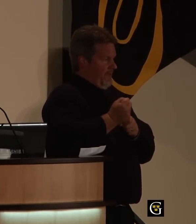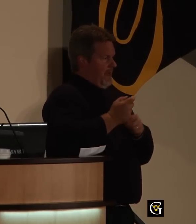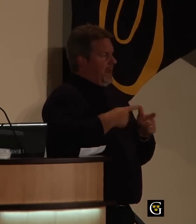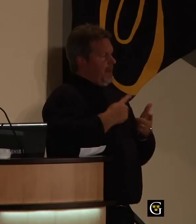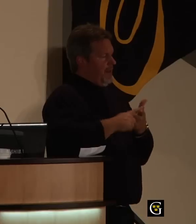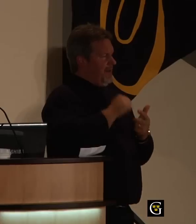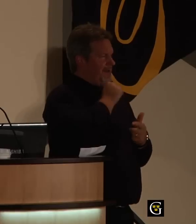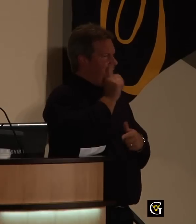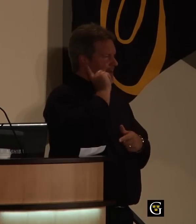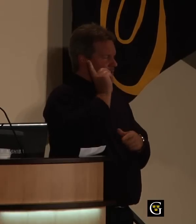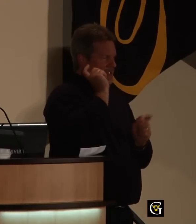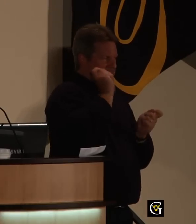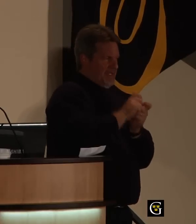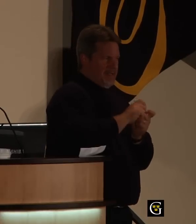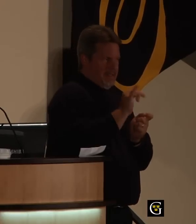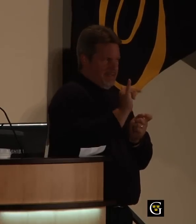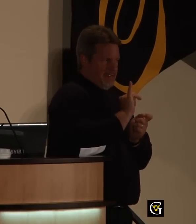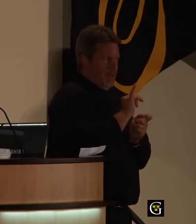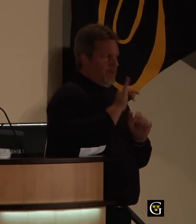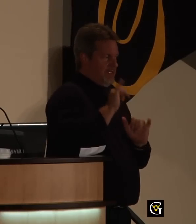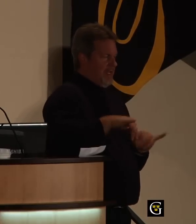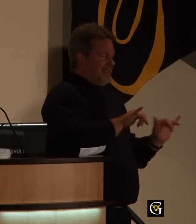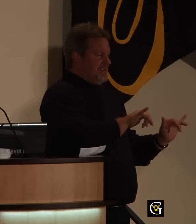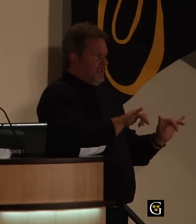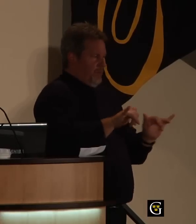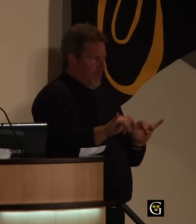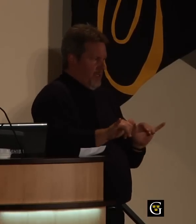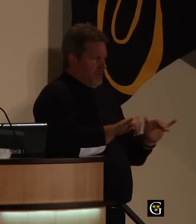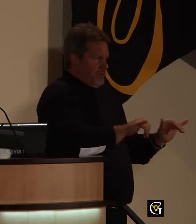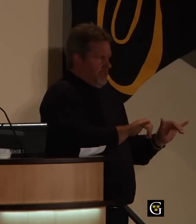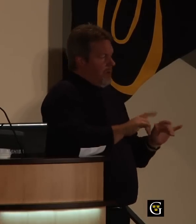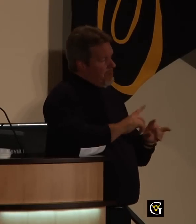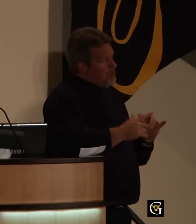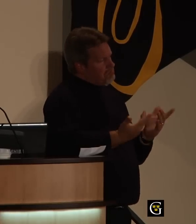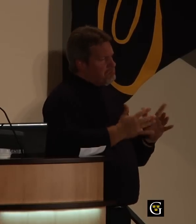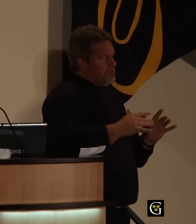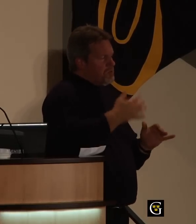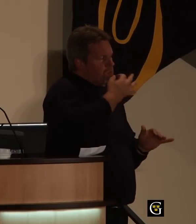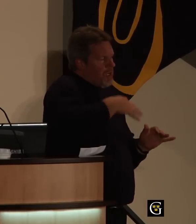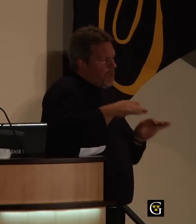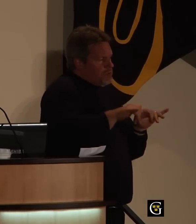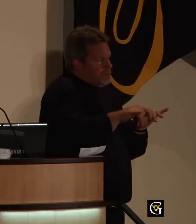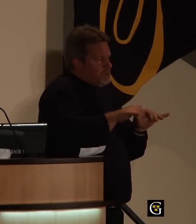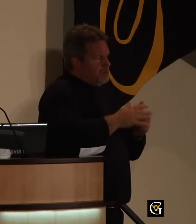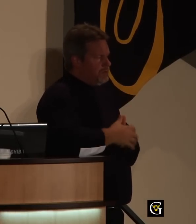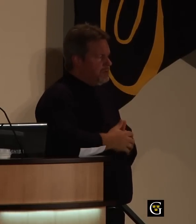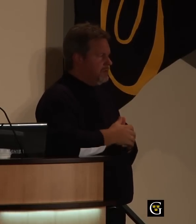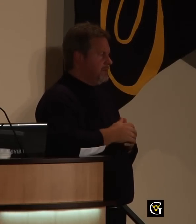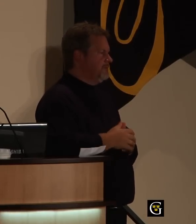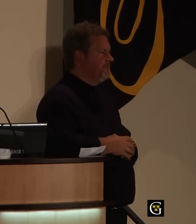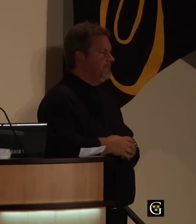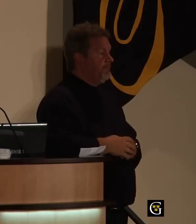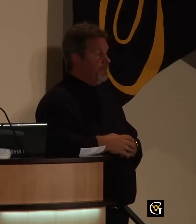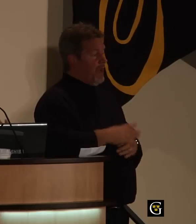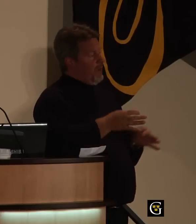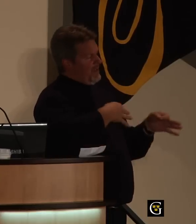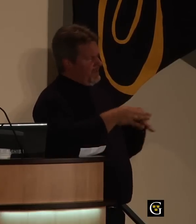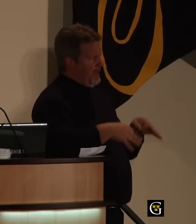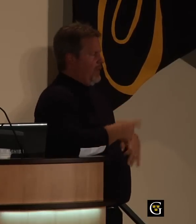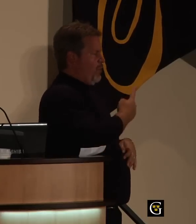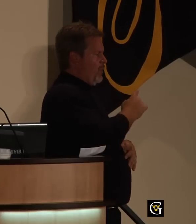same as what these simulations will let you listen to, but it's fairly close. So let me explain to you what this one-channel,